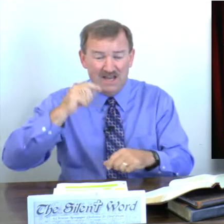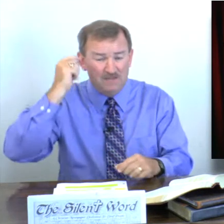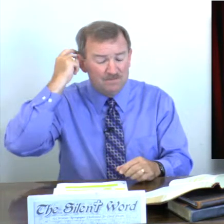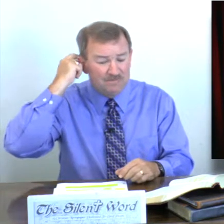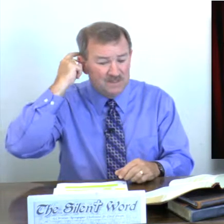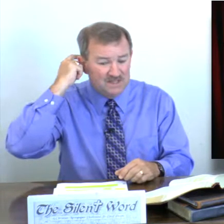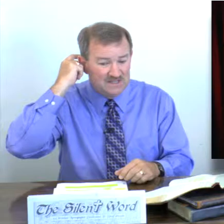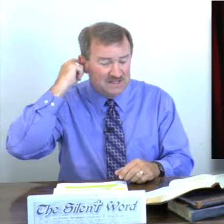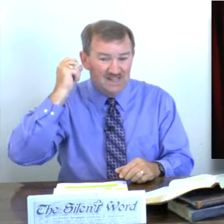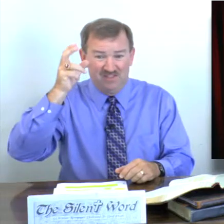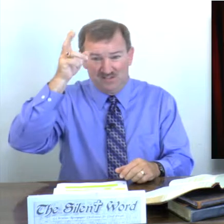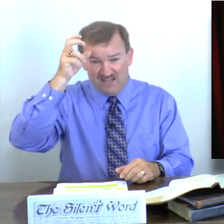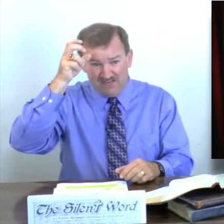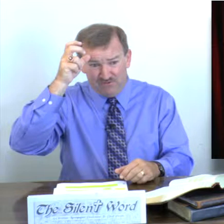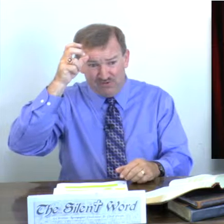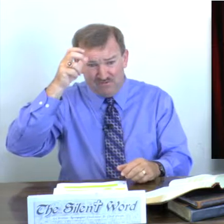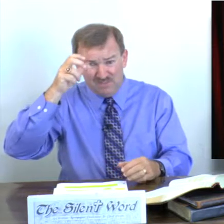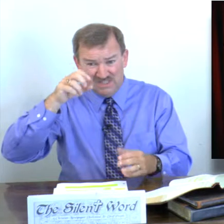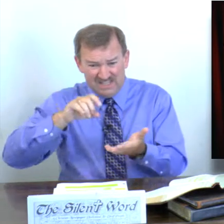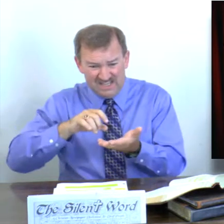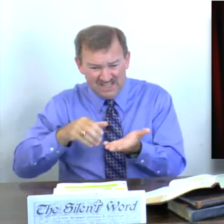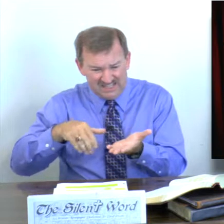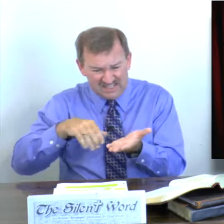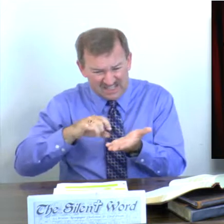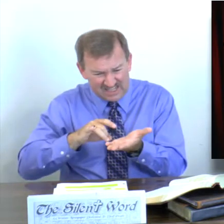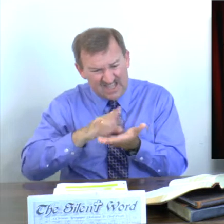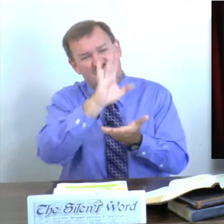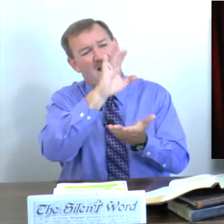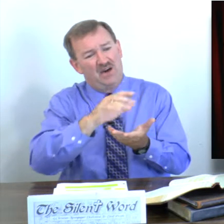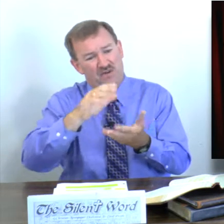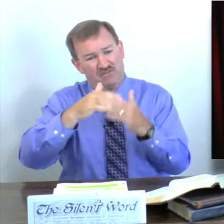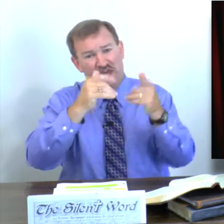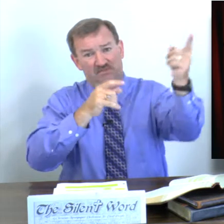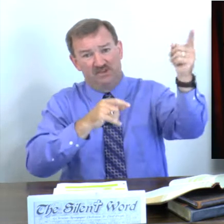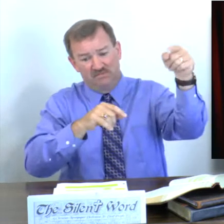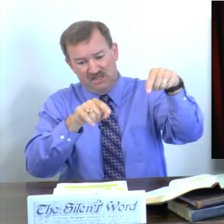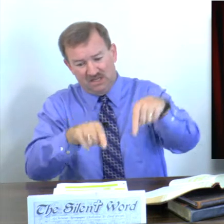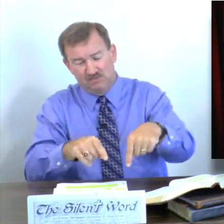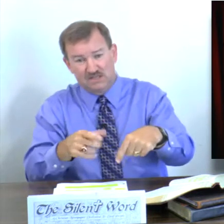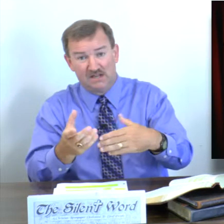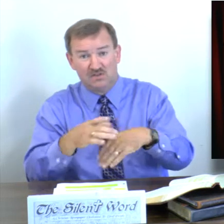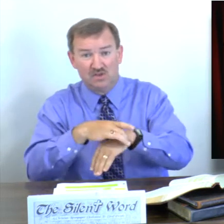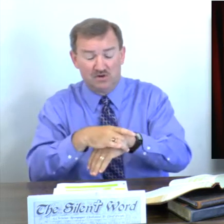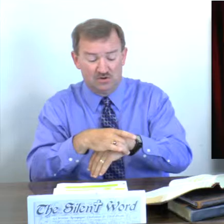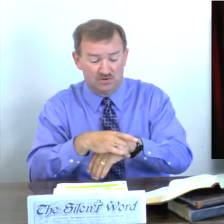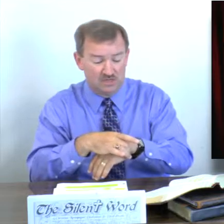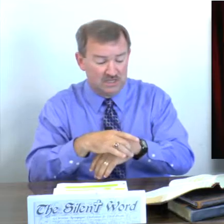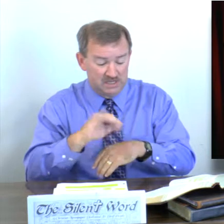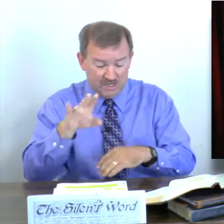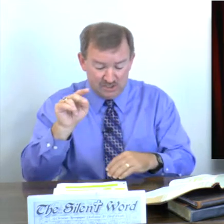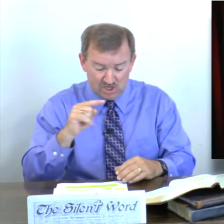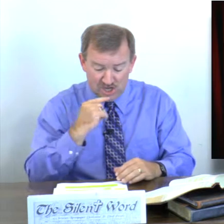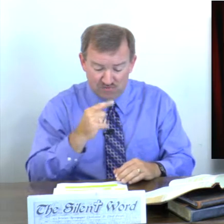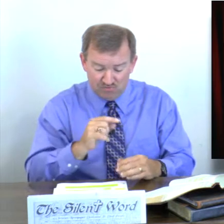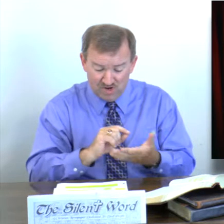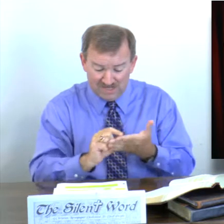time. The devil is kicked out of heaven. He comes down to the earth. And John writes,